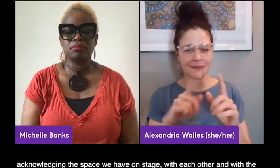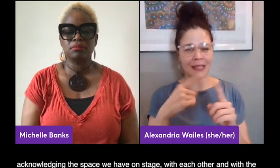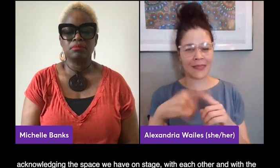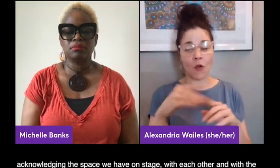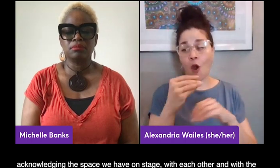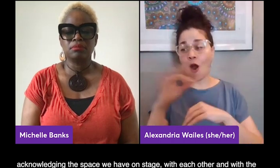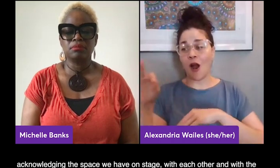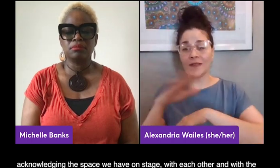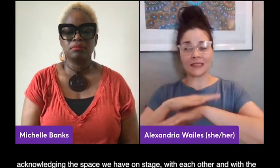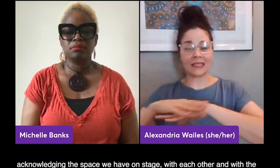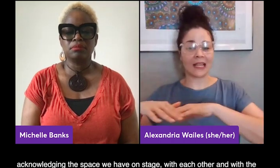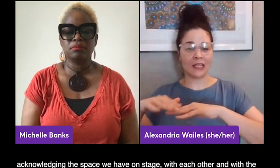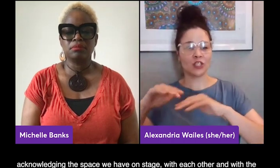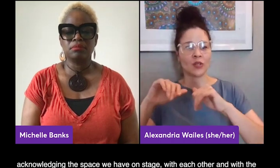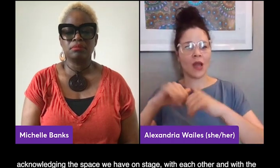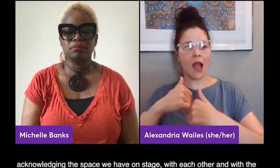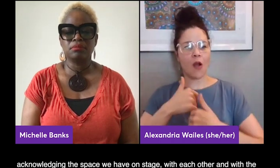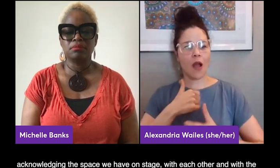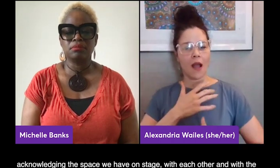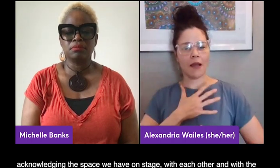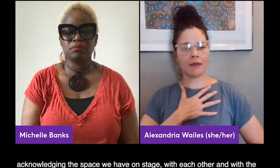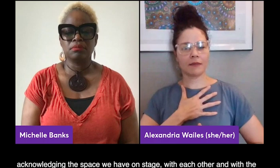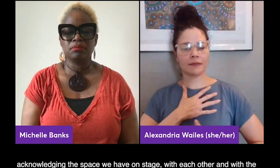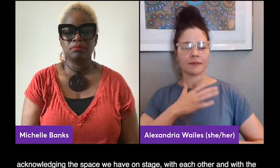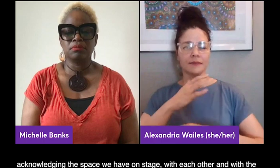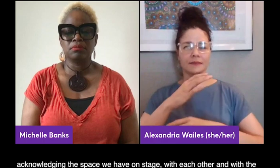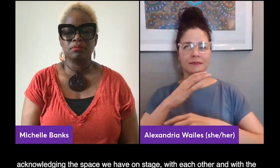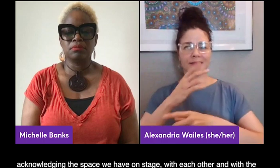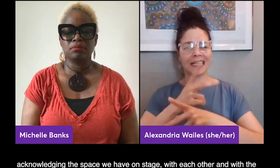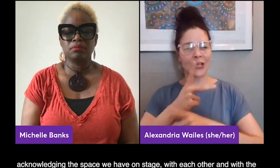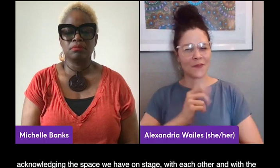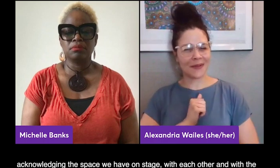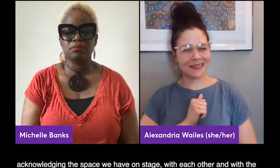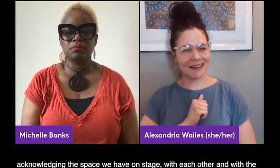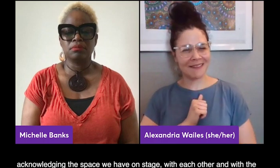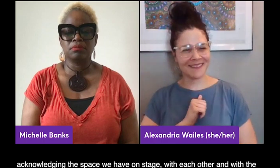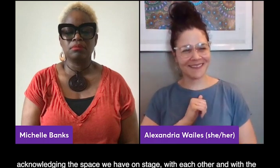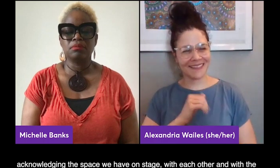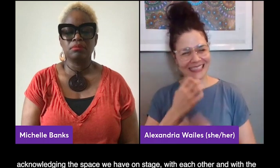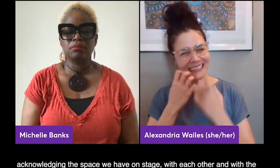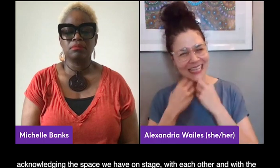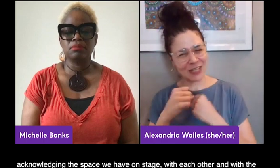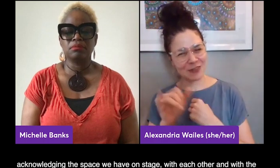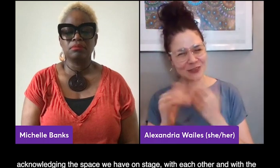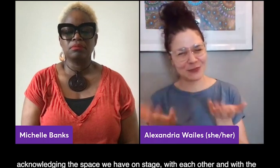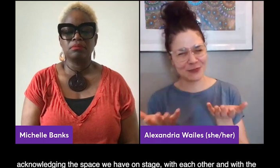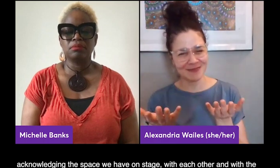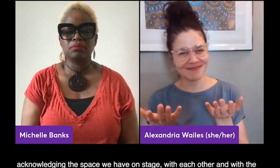sacred. And off stage, how I take care of myself is also sacred.